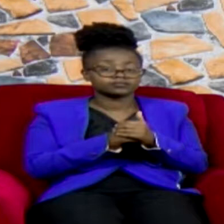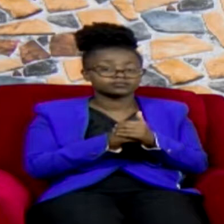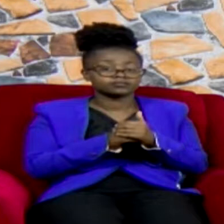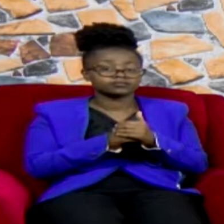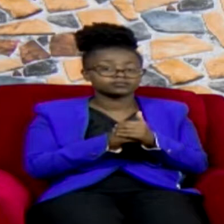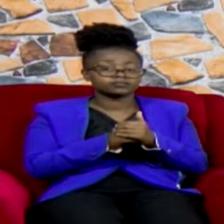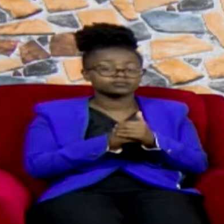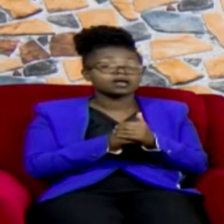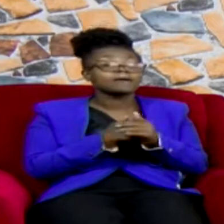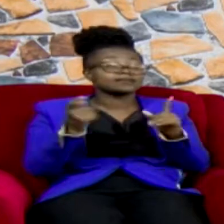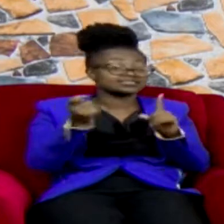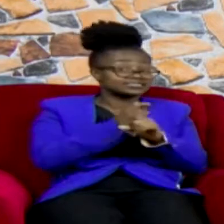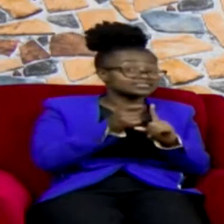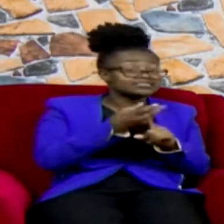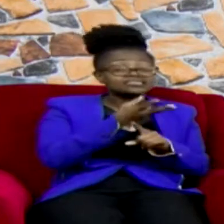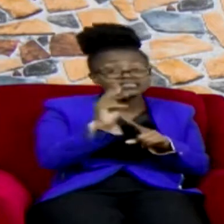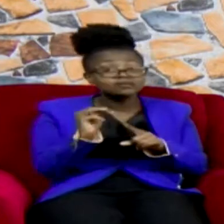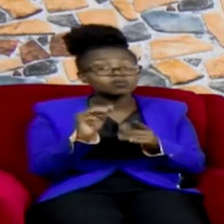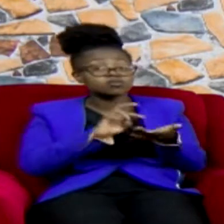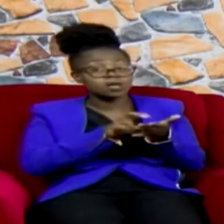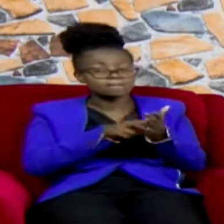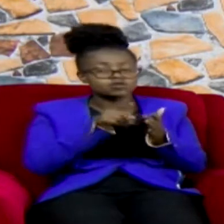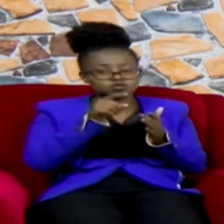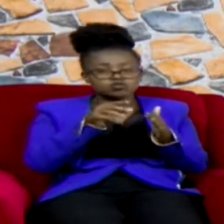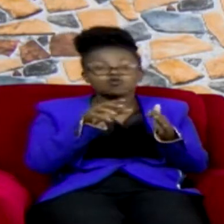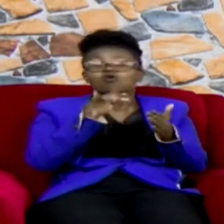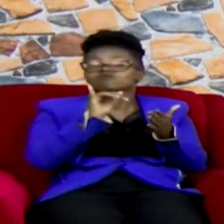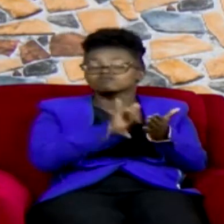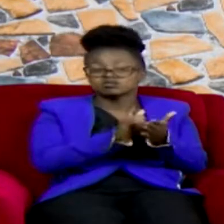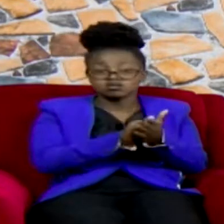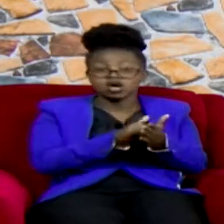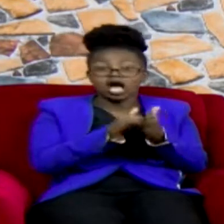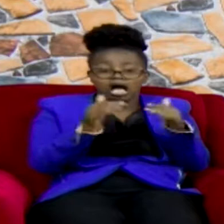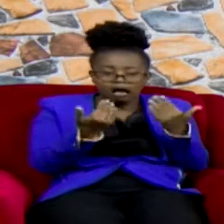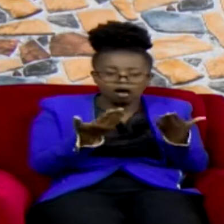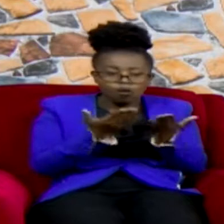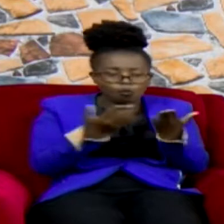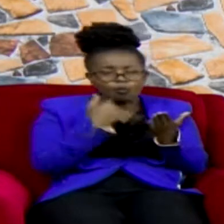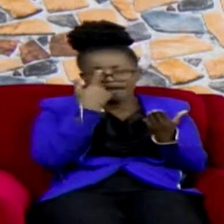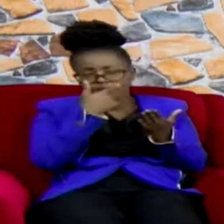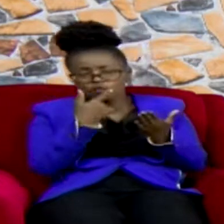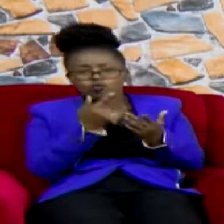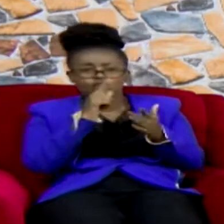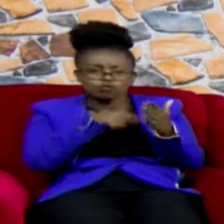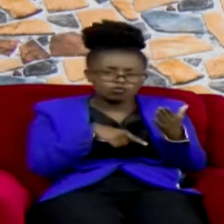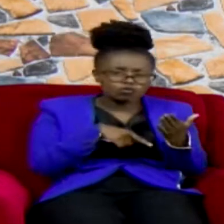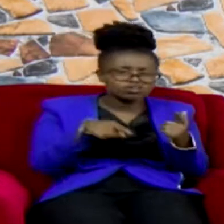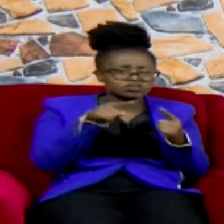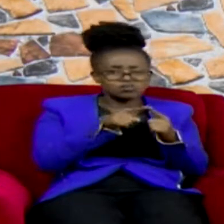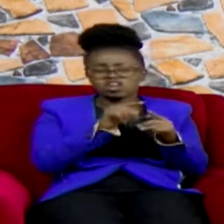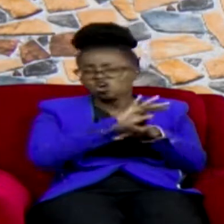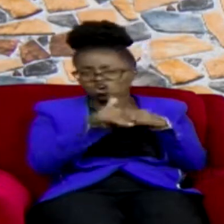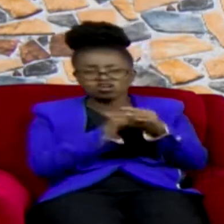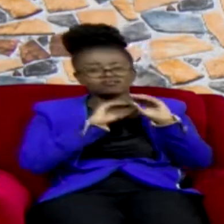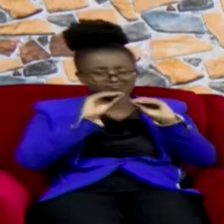must also train them on the meaning of those how, where, who, what.